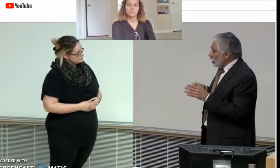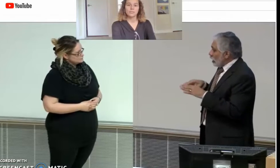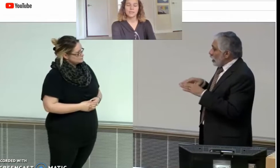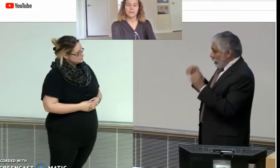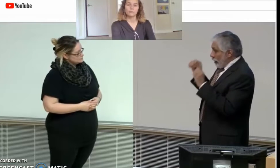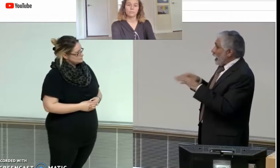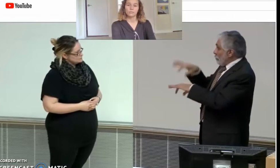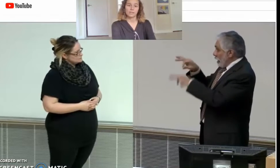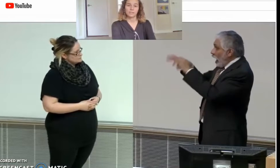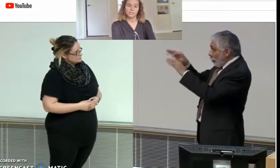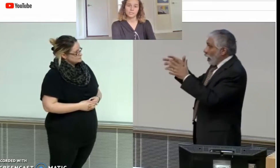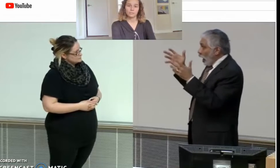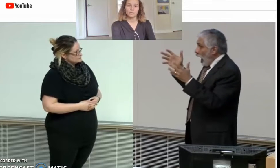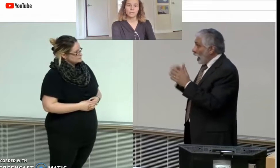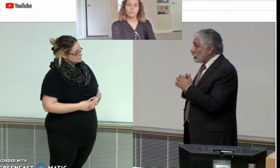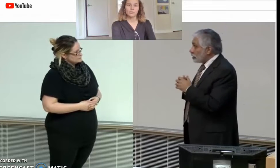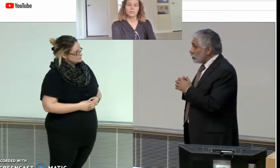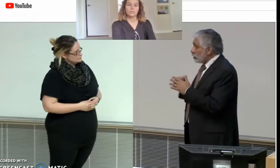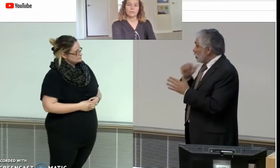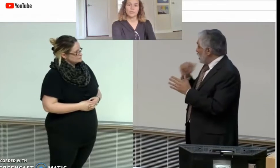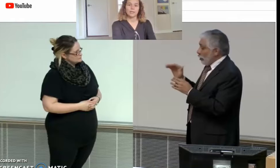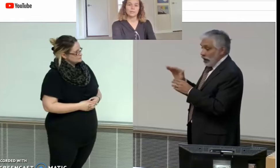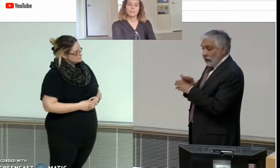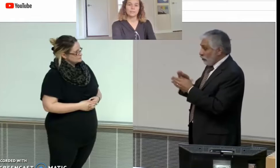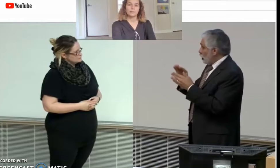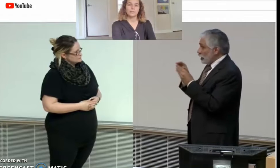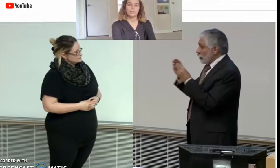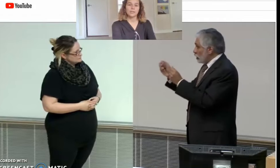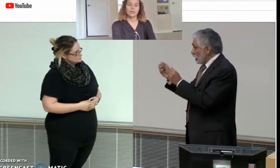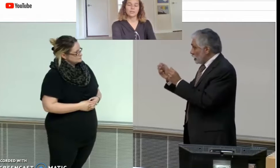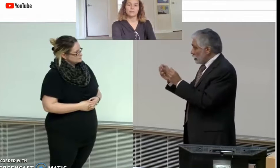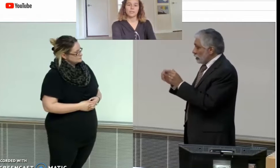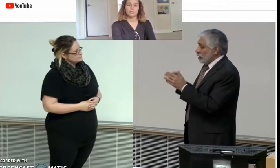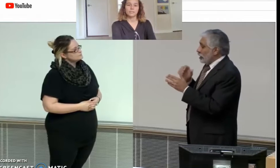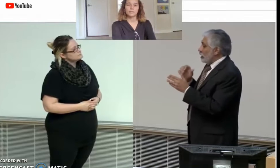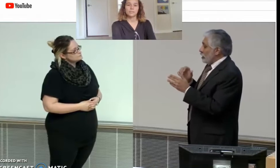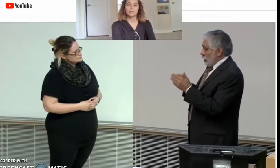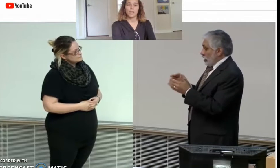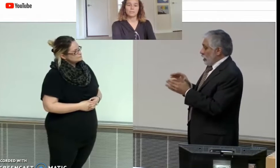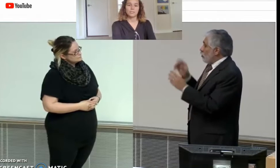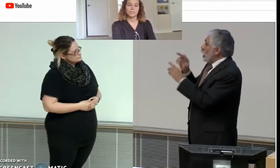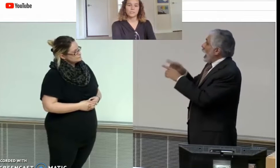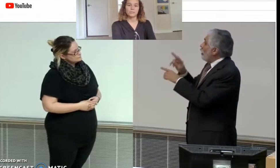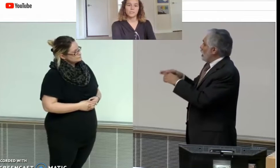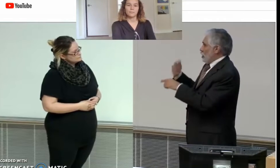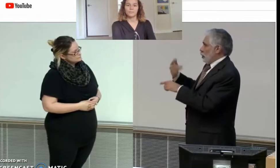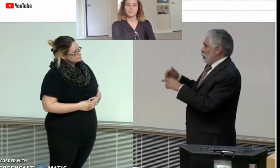We see that in rural areas too, where there's not enough language acquisition to become